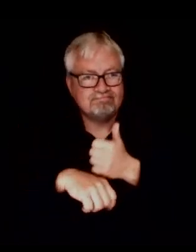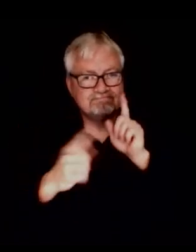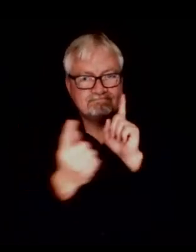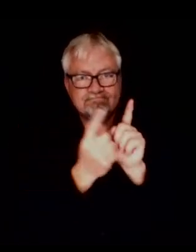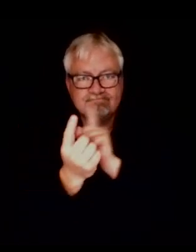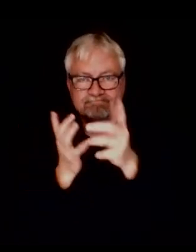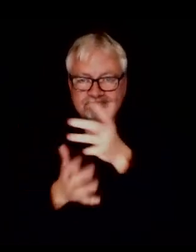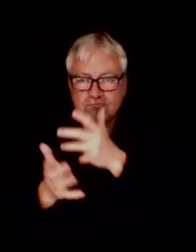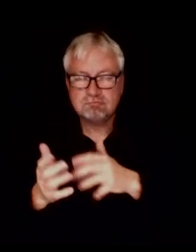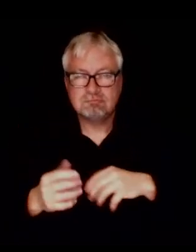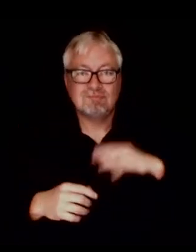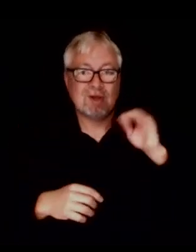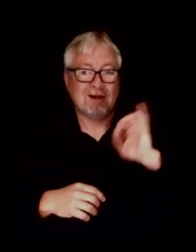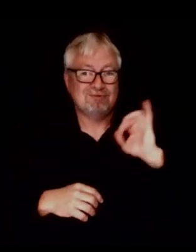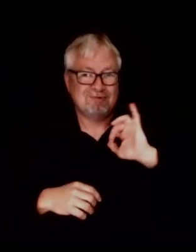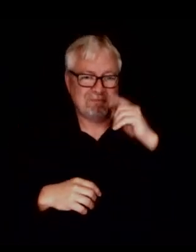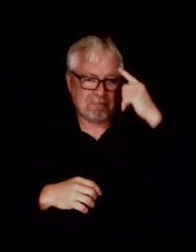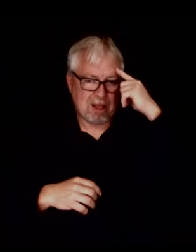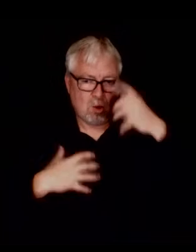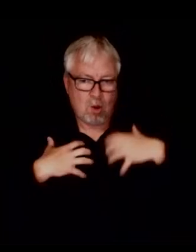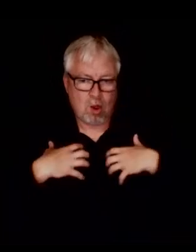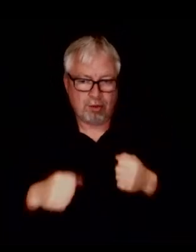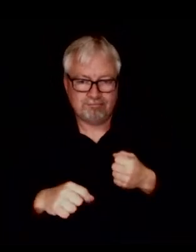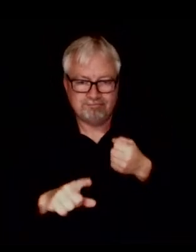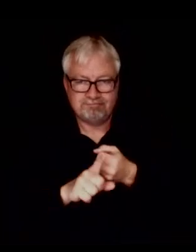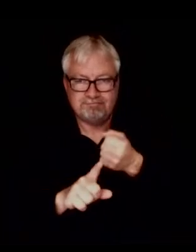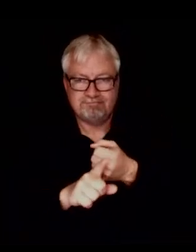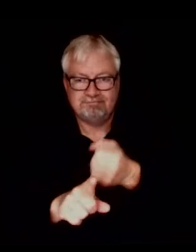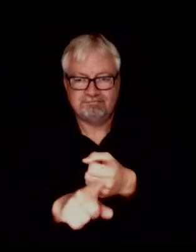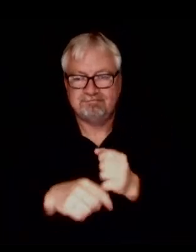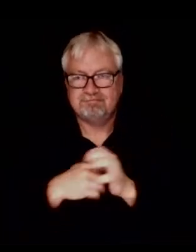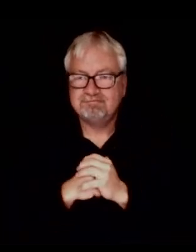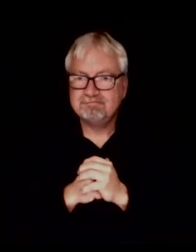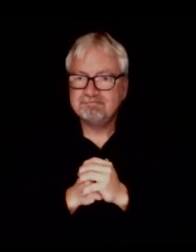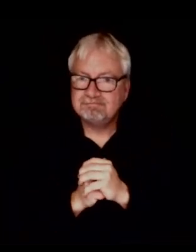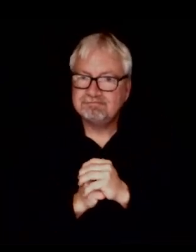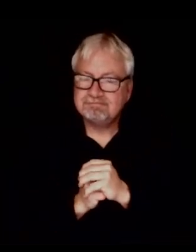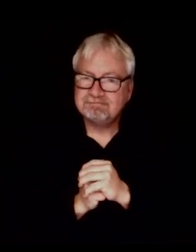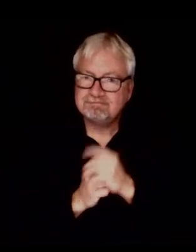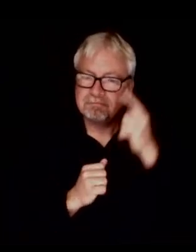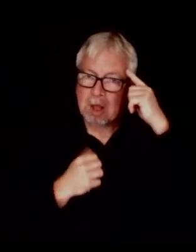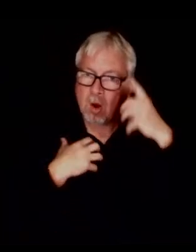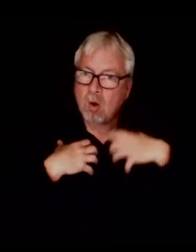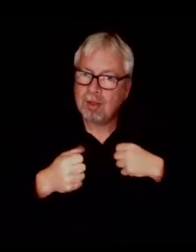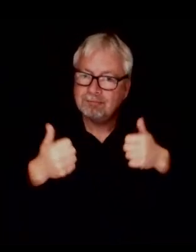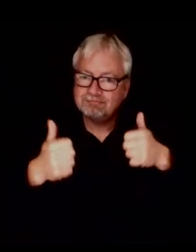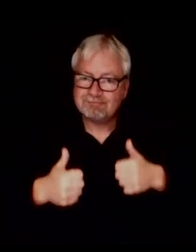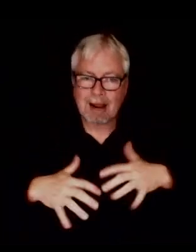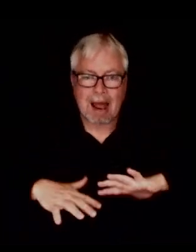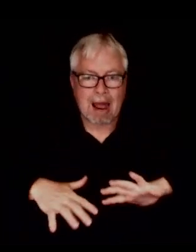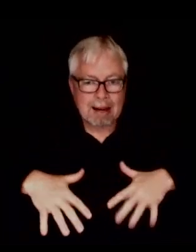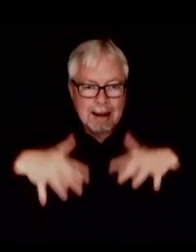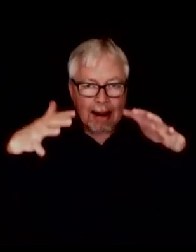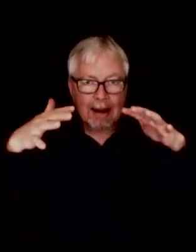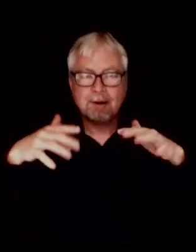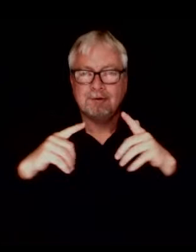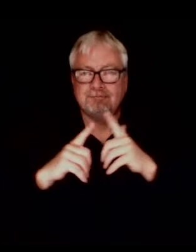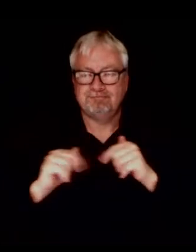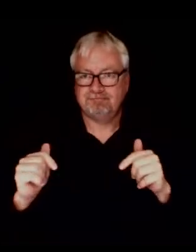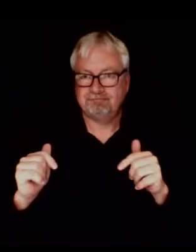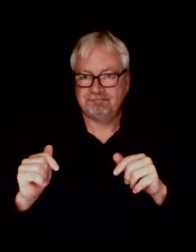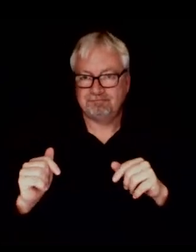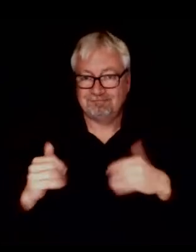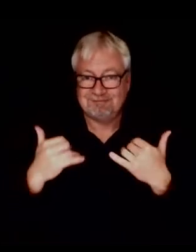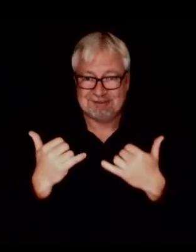both anxiety and depression. At Children's Minnesota, the mental health crisis that children and adolescents are experiencing during this